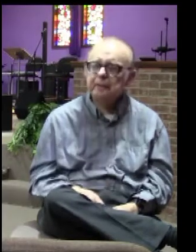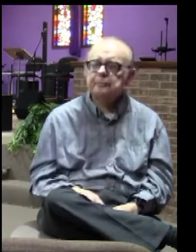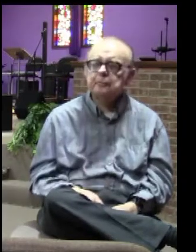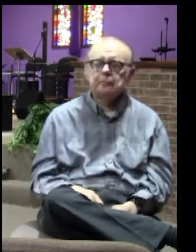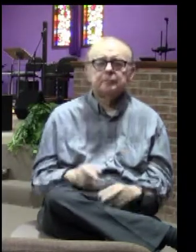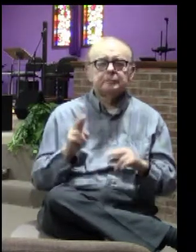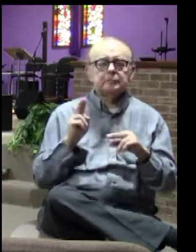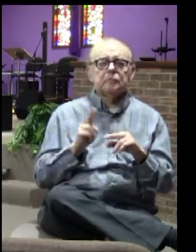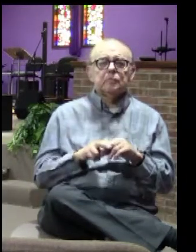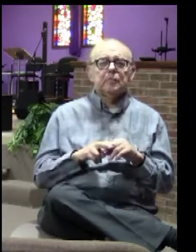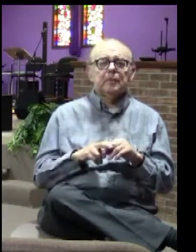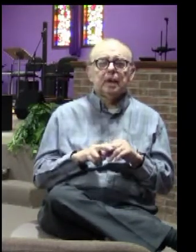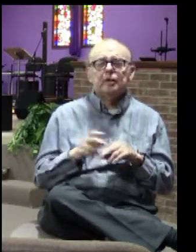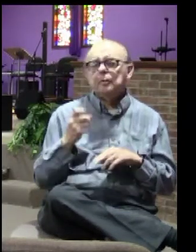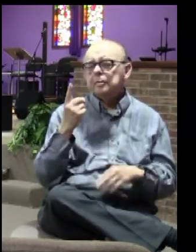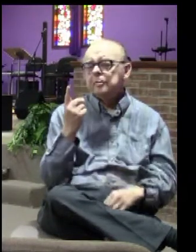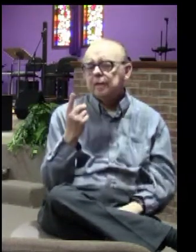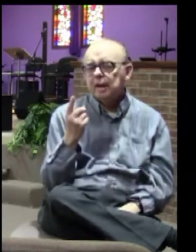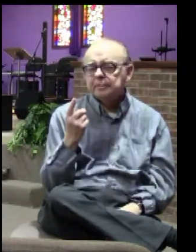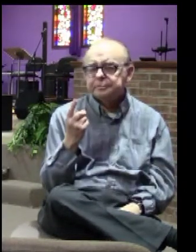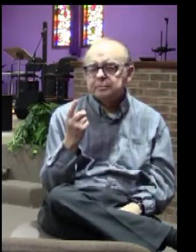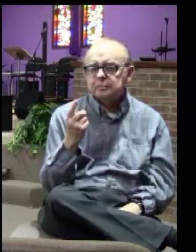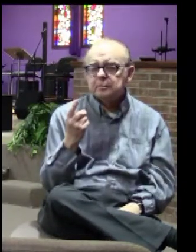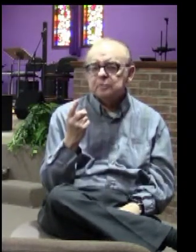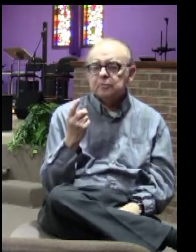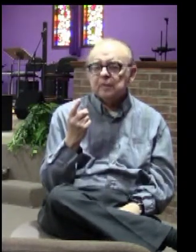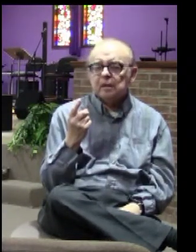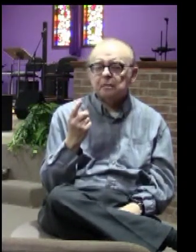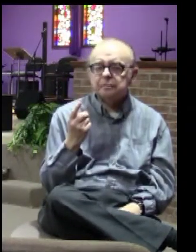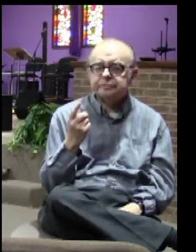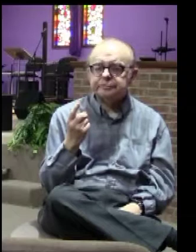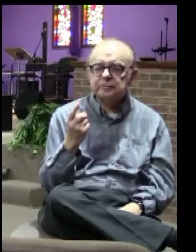And you're sitting there and you're realizing